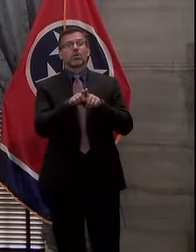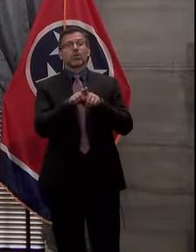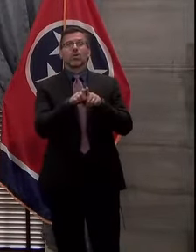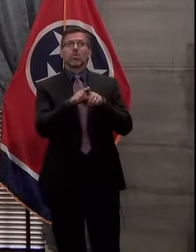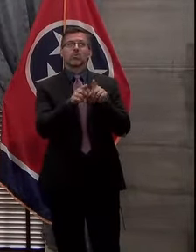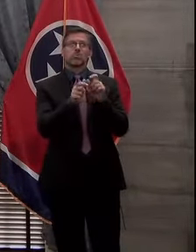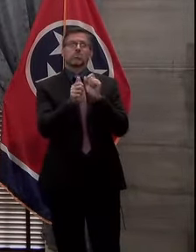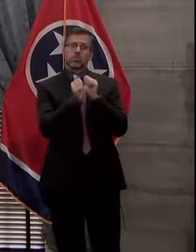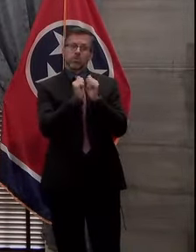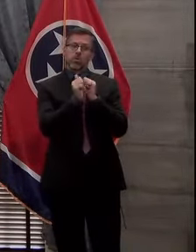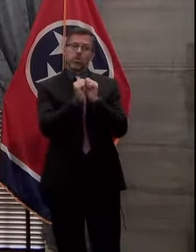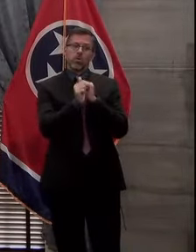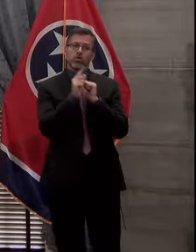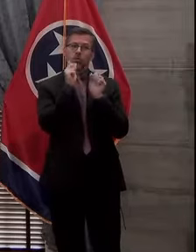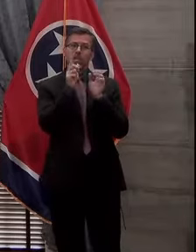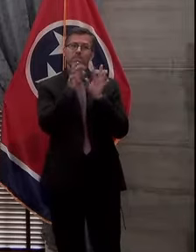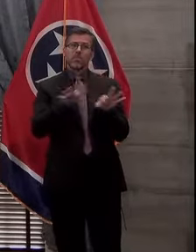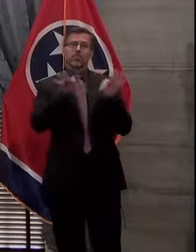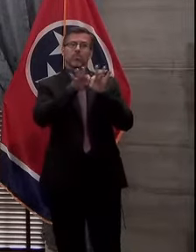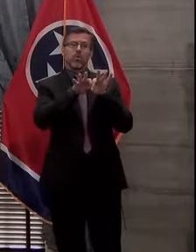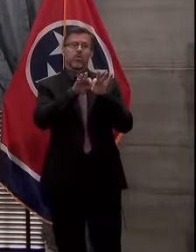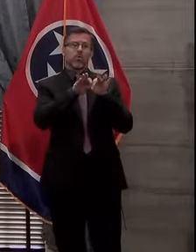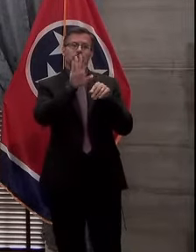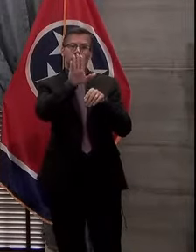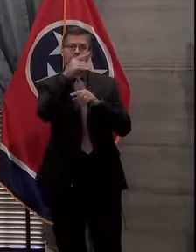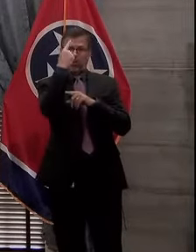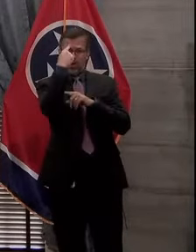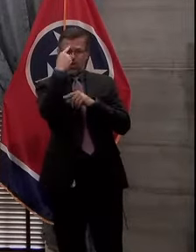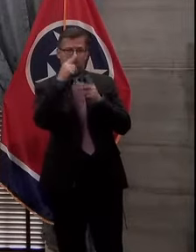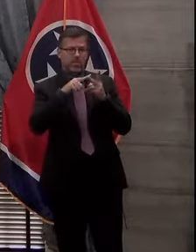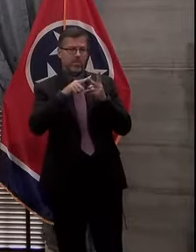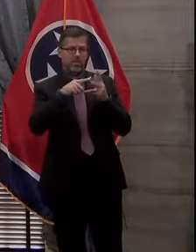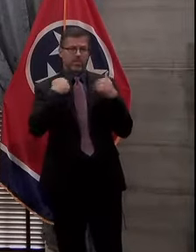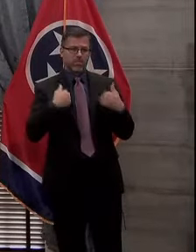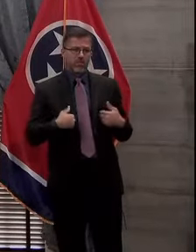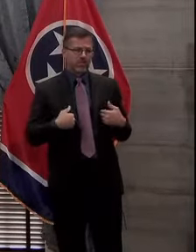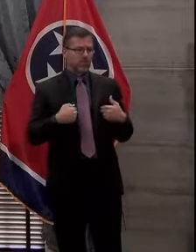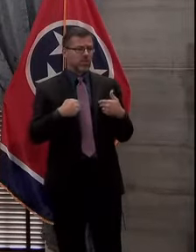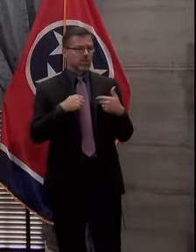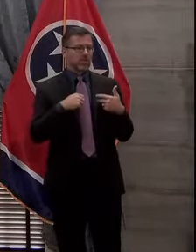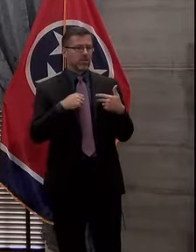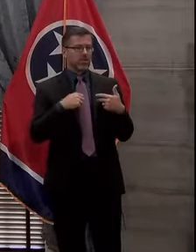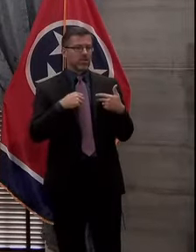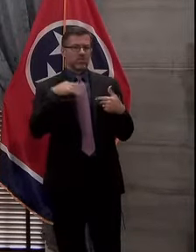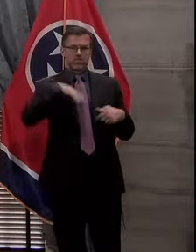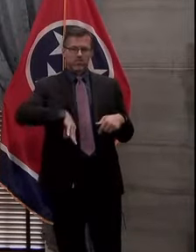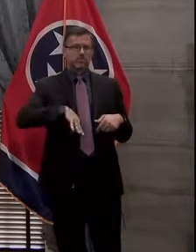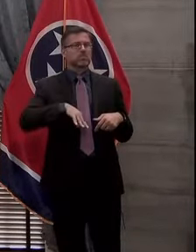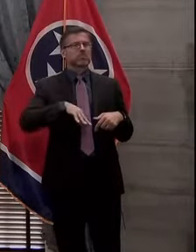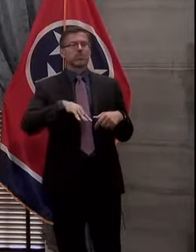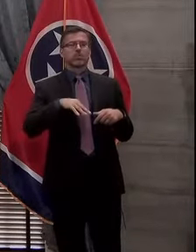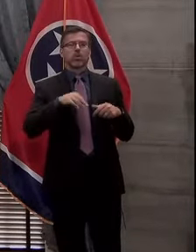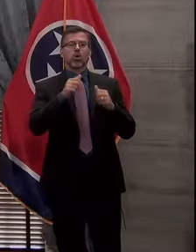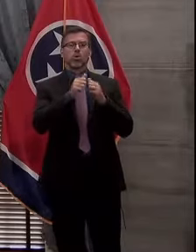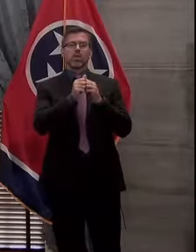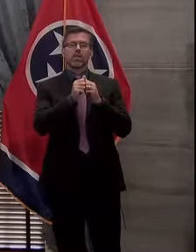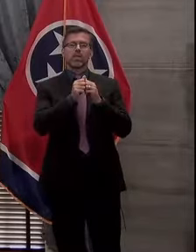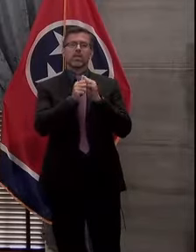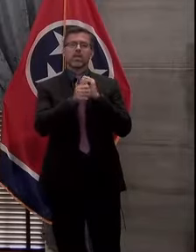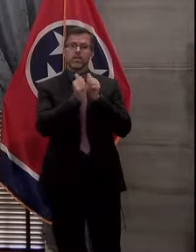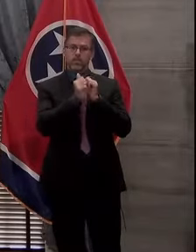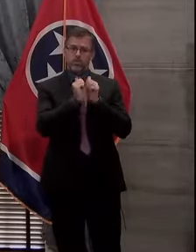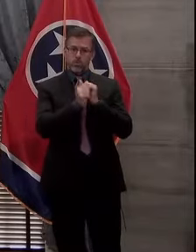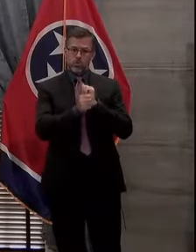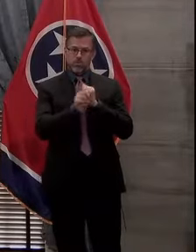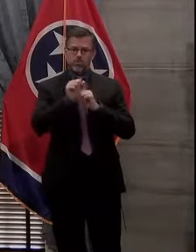crucial to people's well-being, mental well-being, physical well-being. And so what we tried to do with the sports guidelines